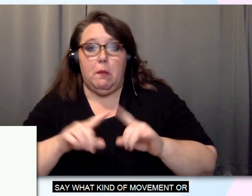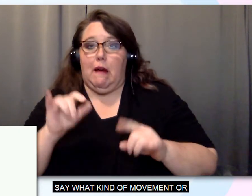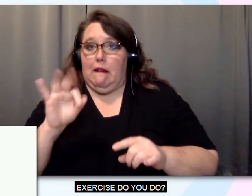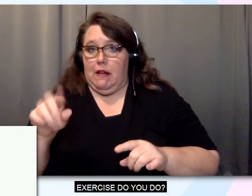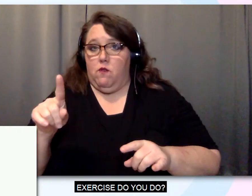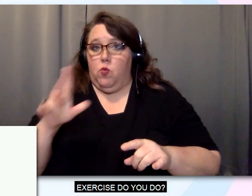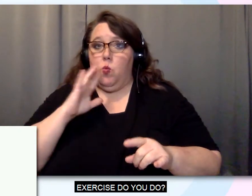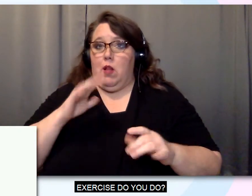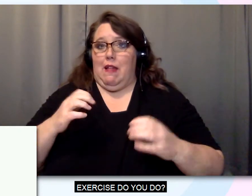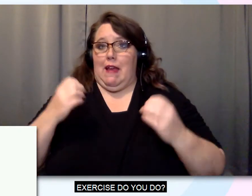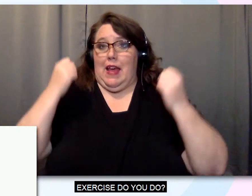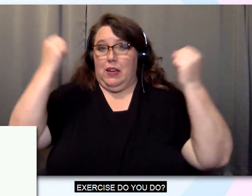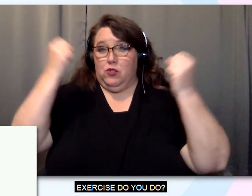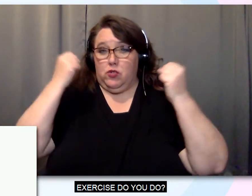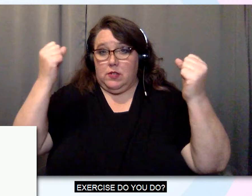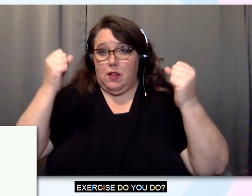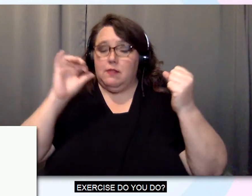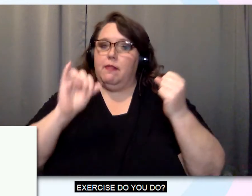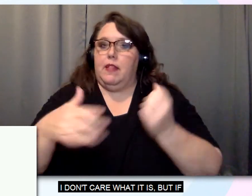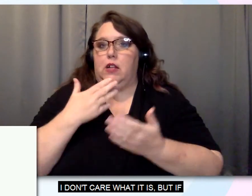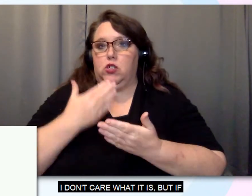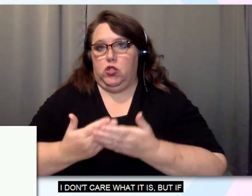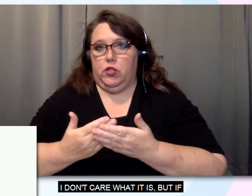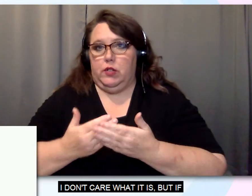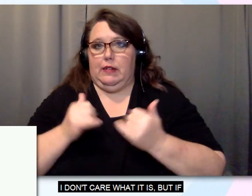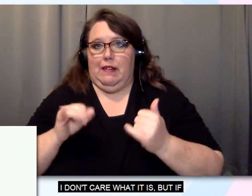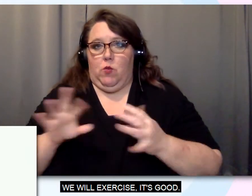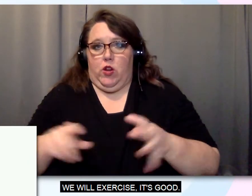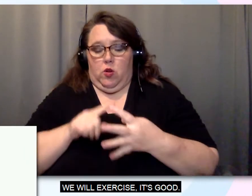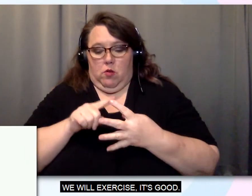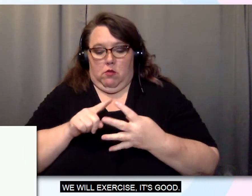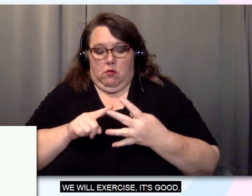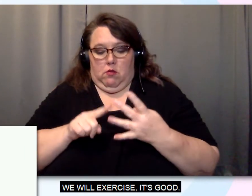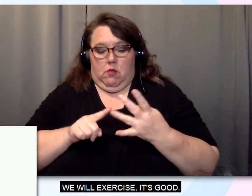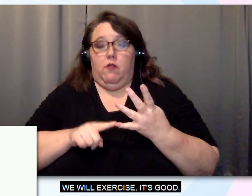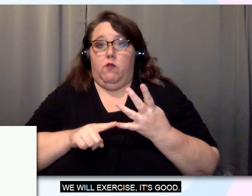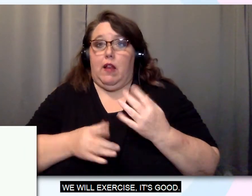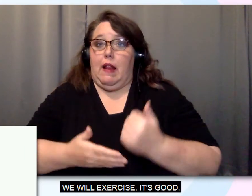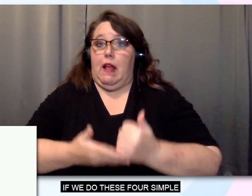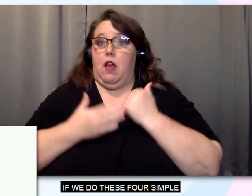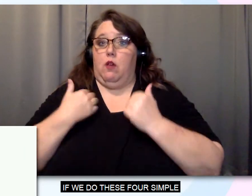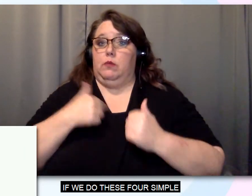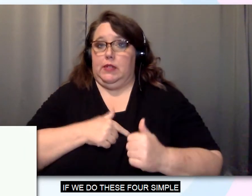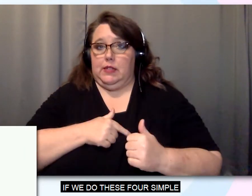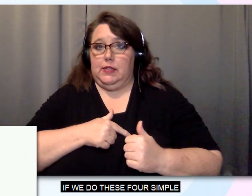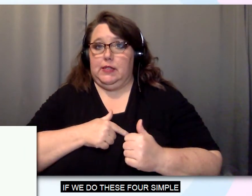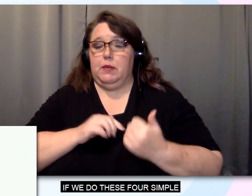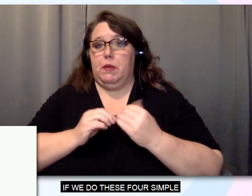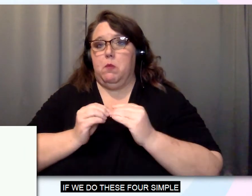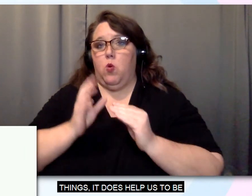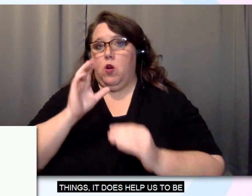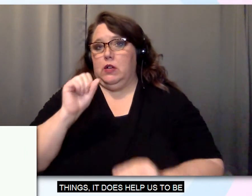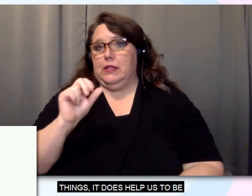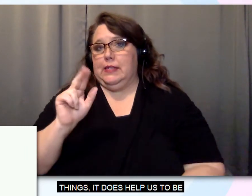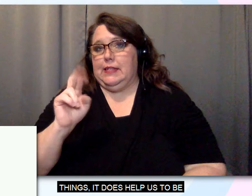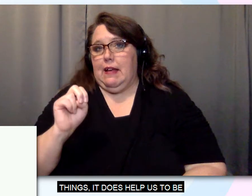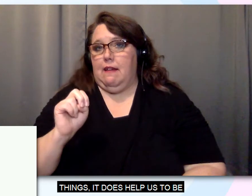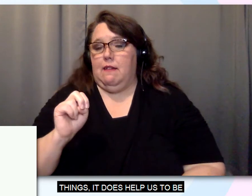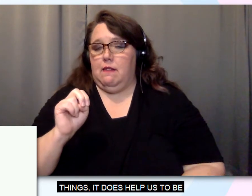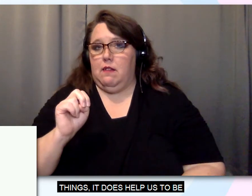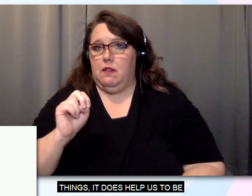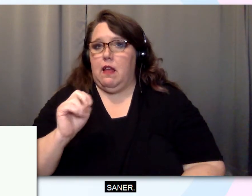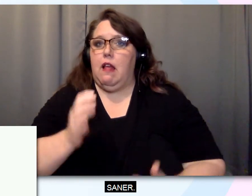what it is, but if we will exercise, it's good. If we do these four simple things, it does help us to be